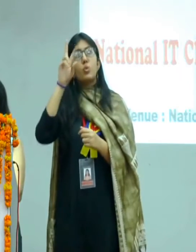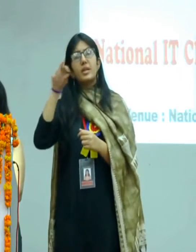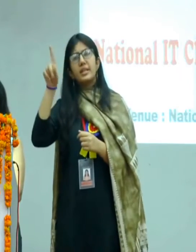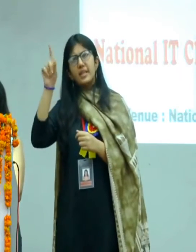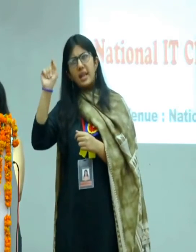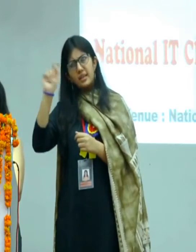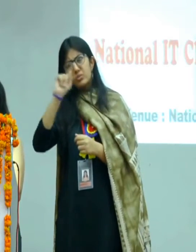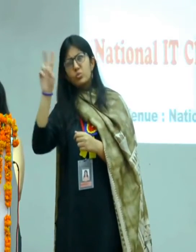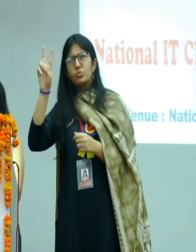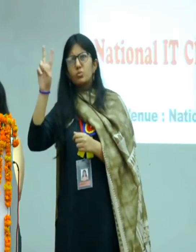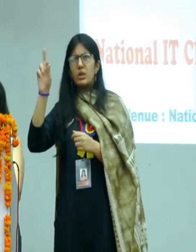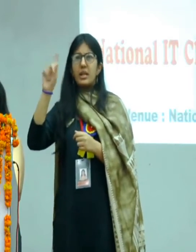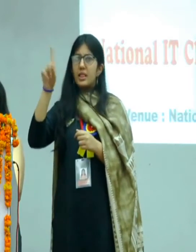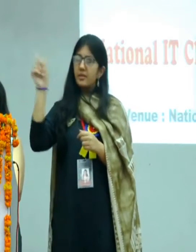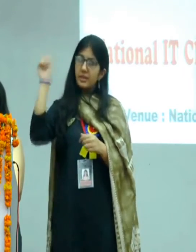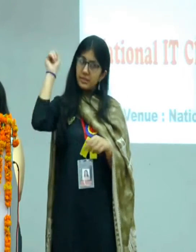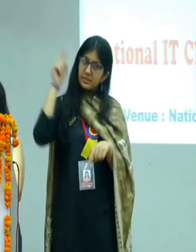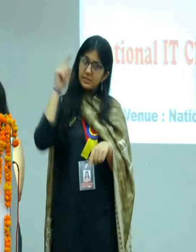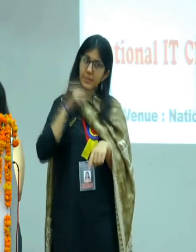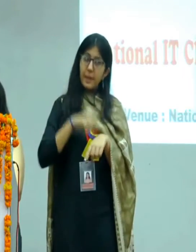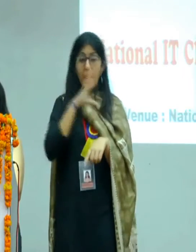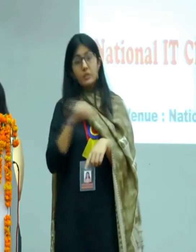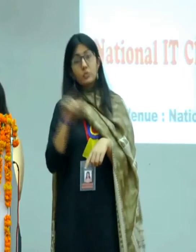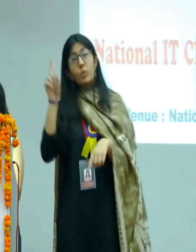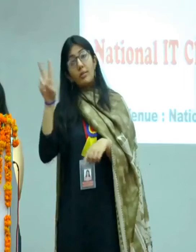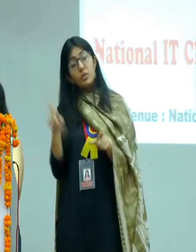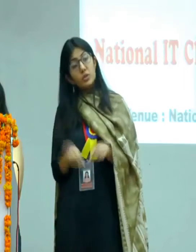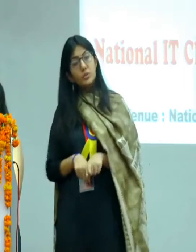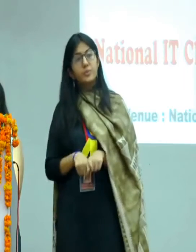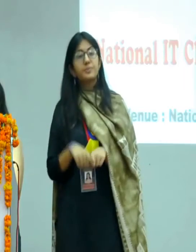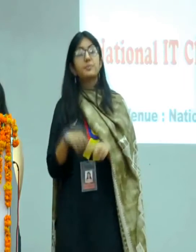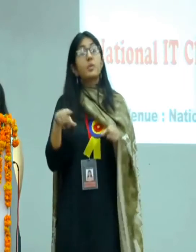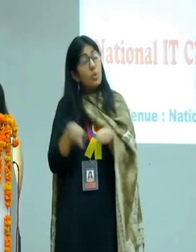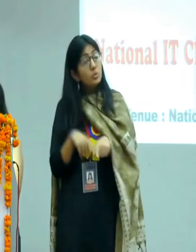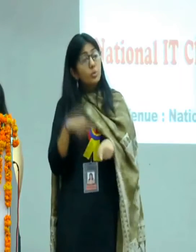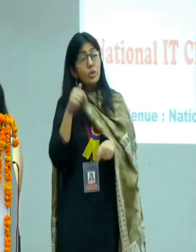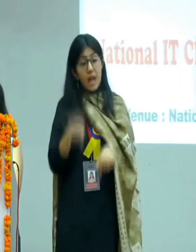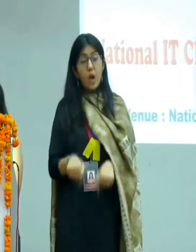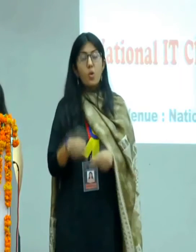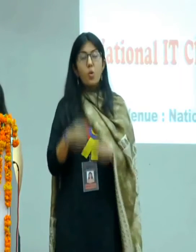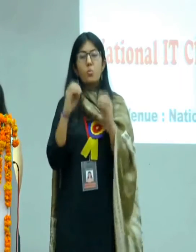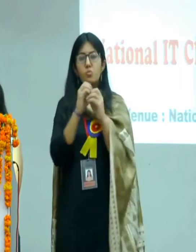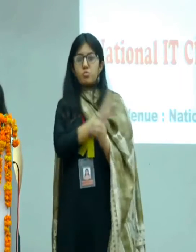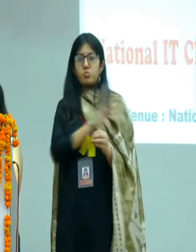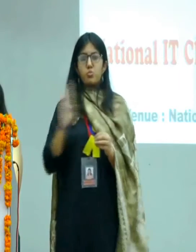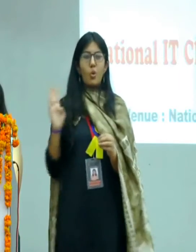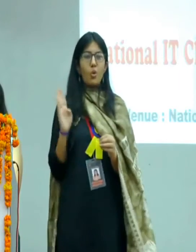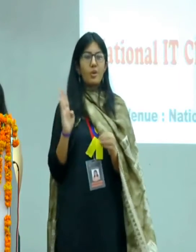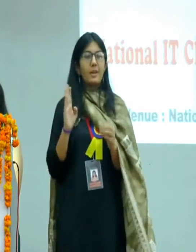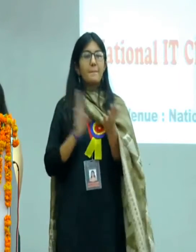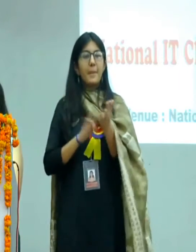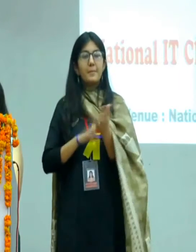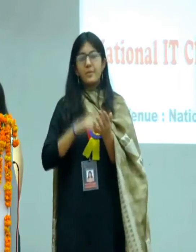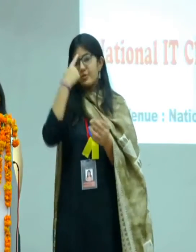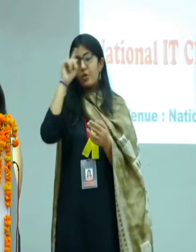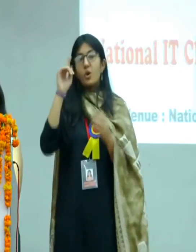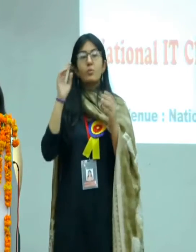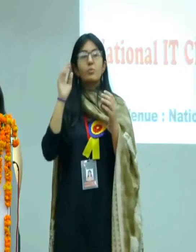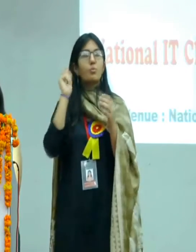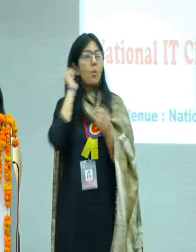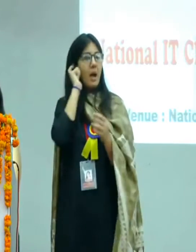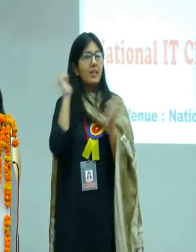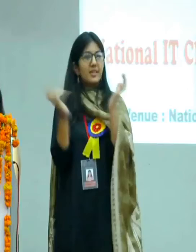and 12. Currently, he is working as an editorial board member of International Journal of Networks and Mobile